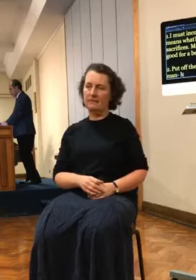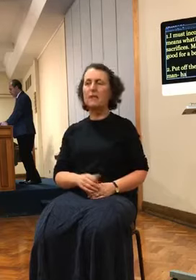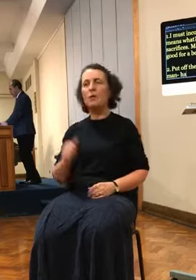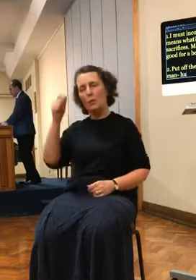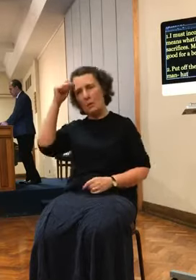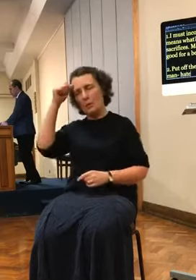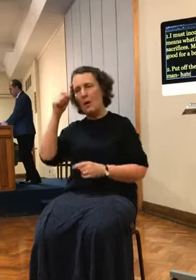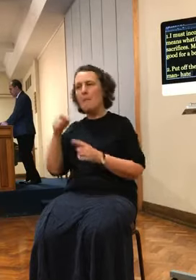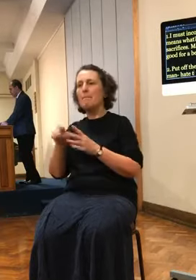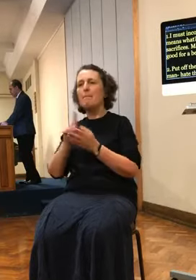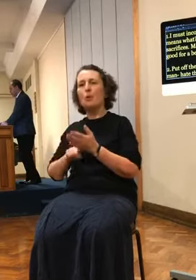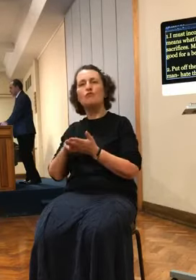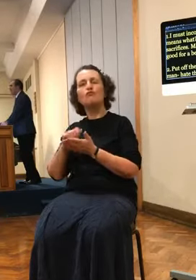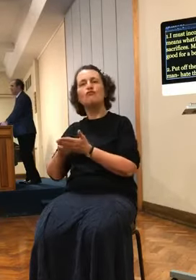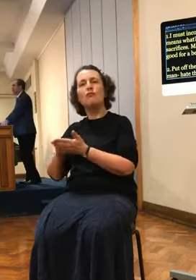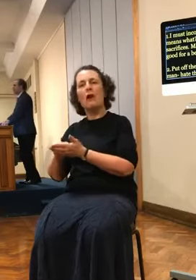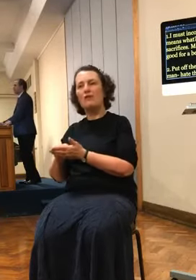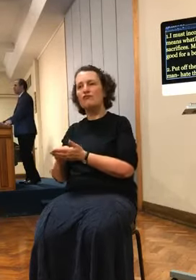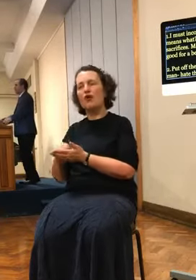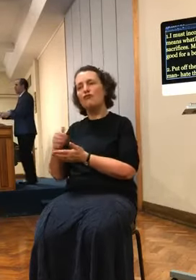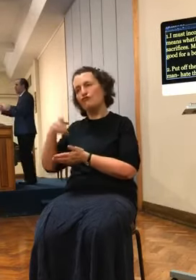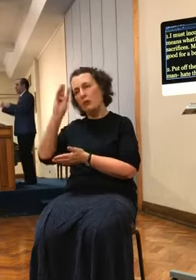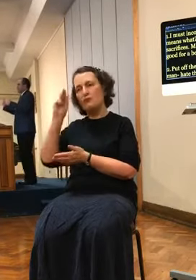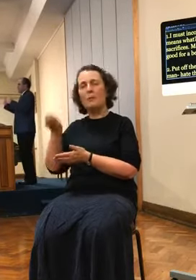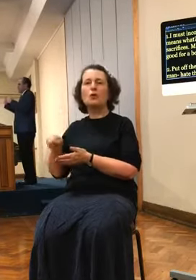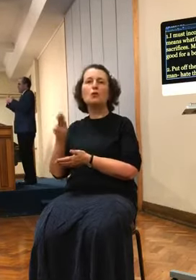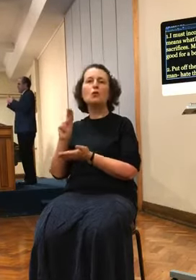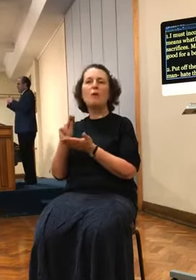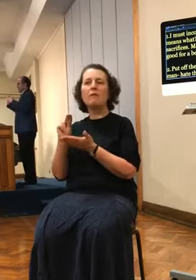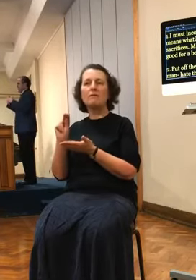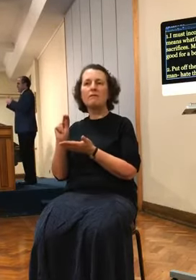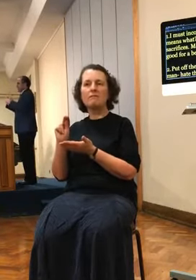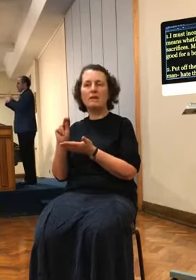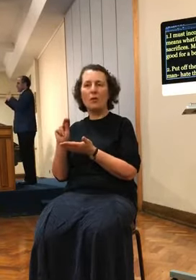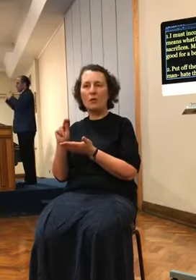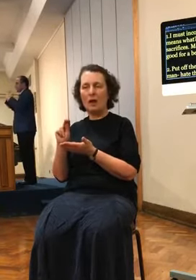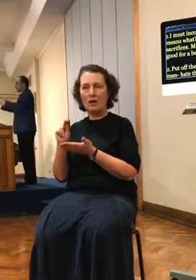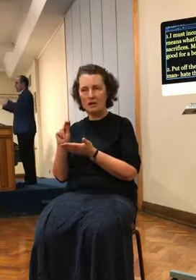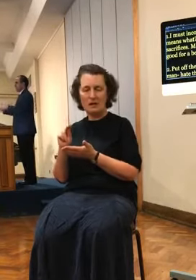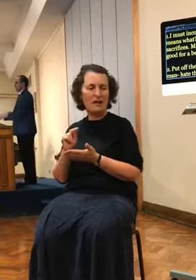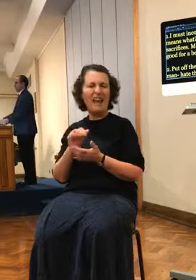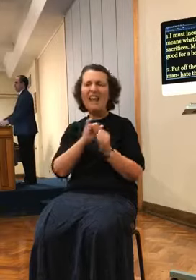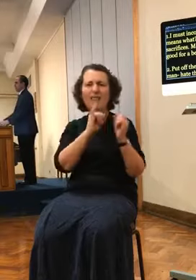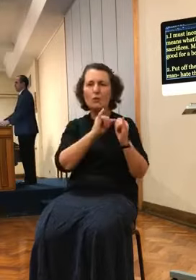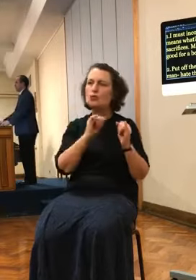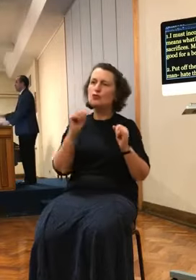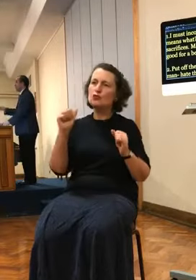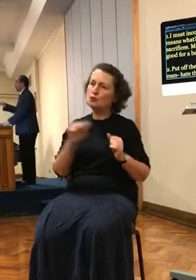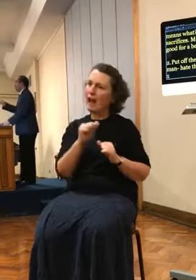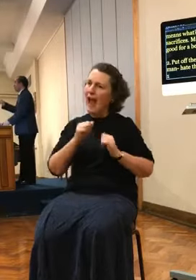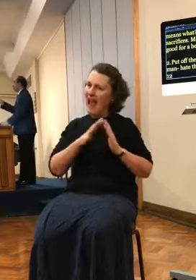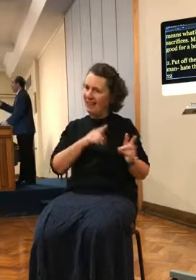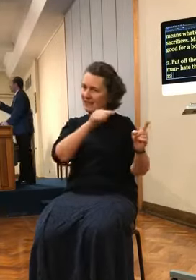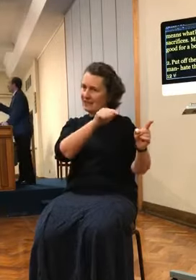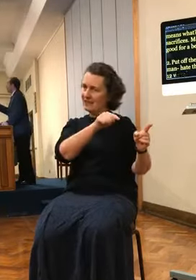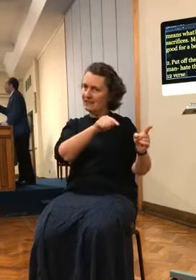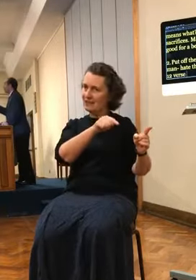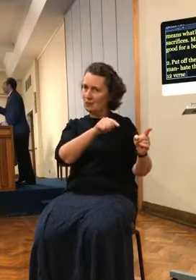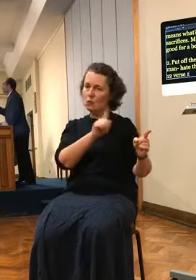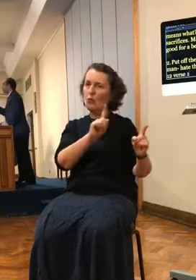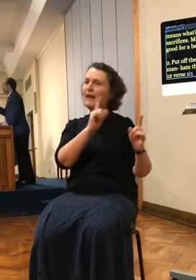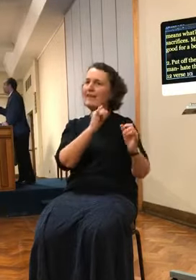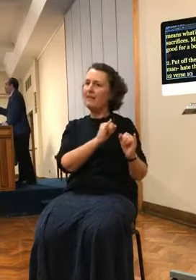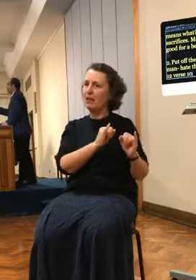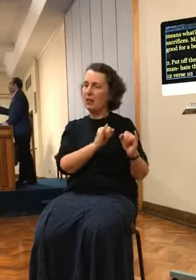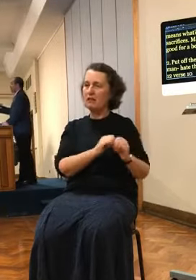in Romans 12, verse 9. Time spent feeding sin is destructive. You know, why do we fall